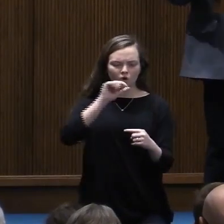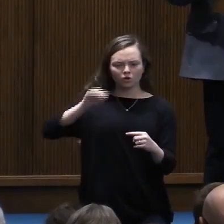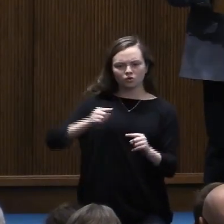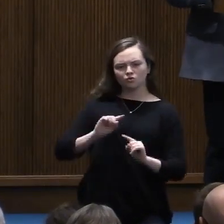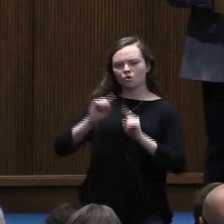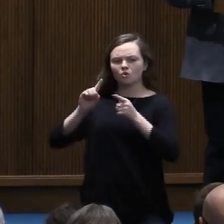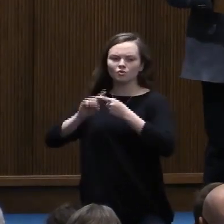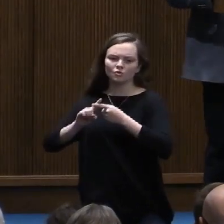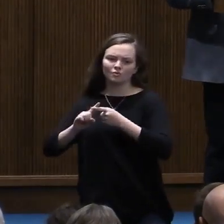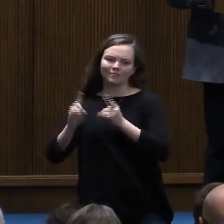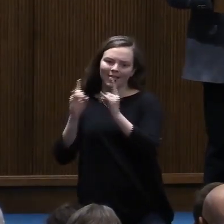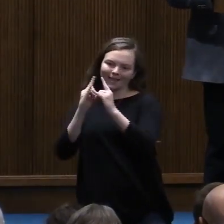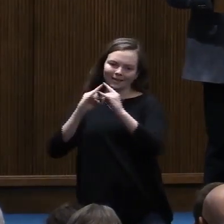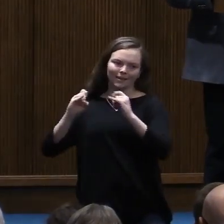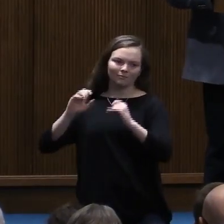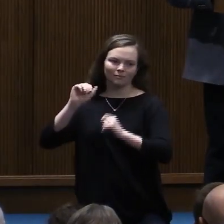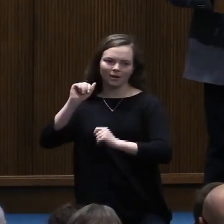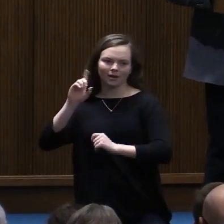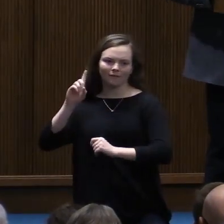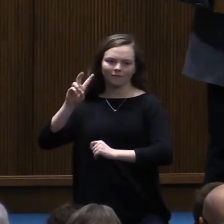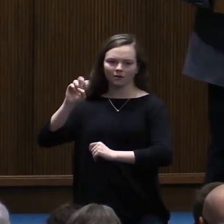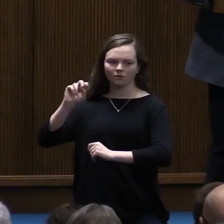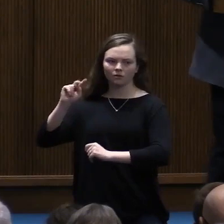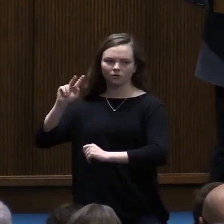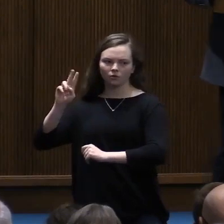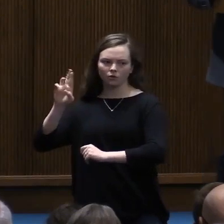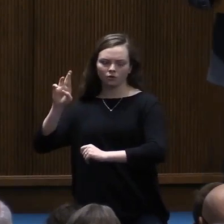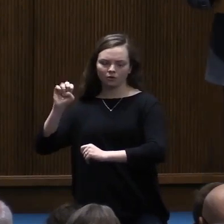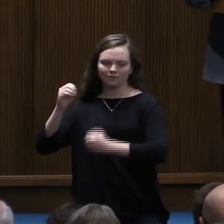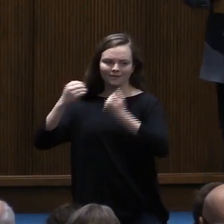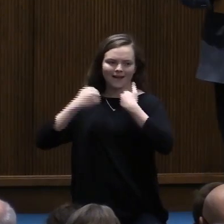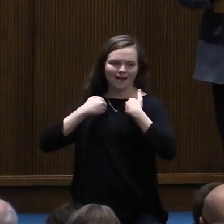Camp Adventure and have good lessons. They work